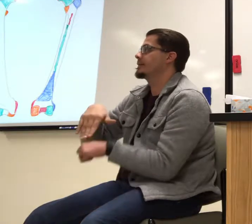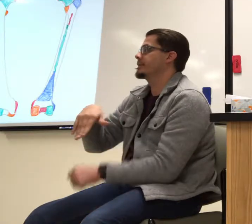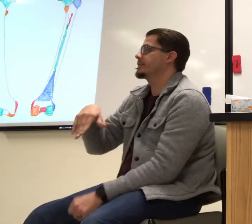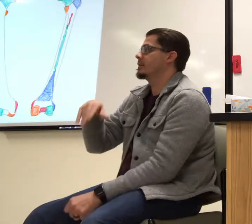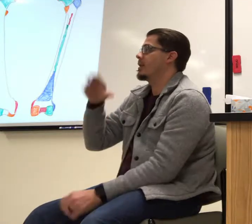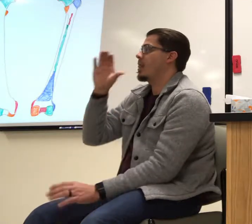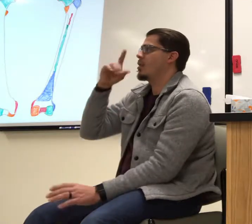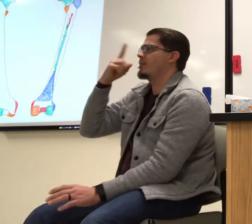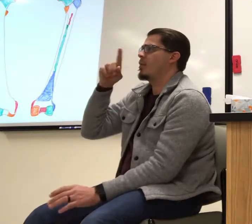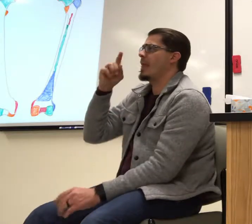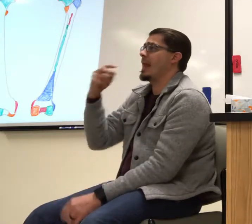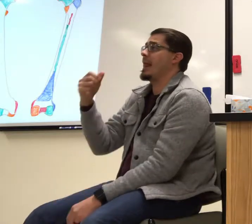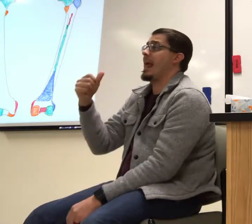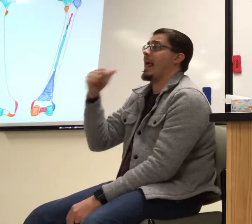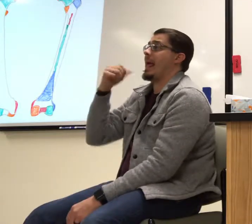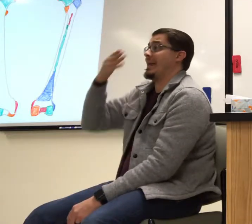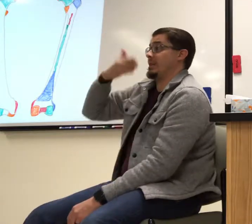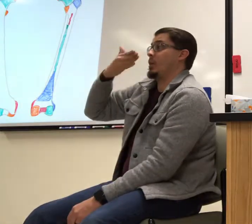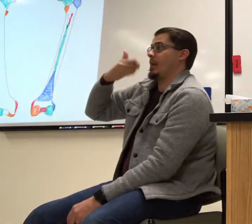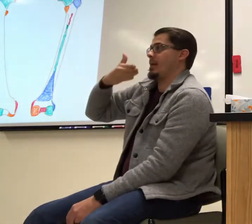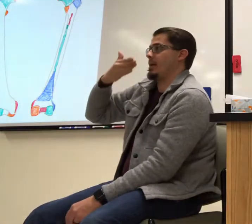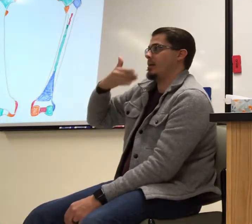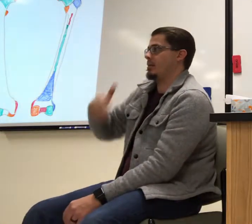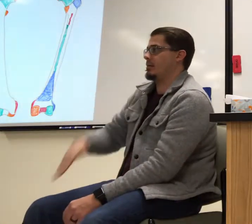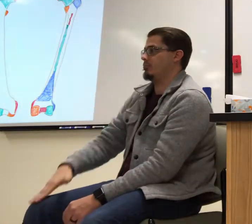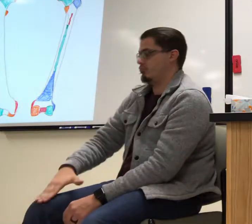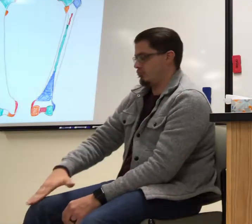Look for that anteriorly.